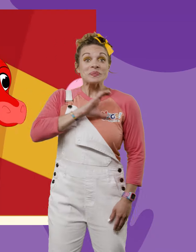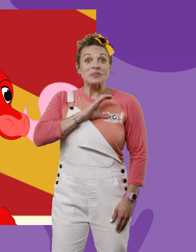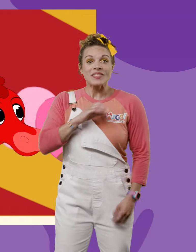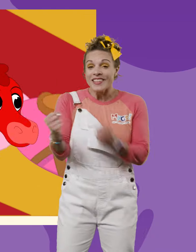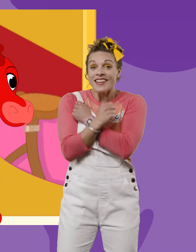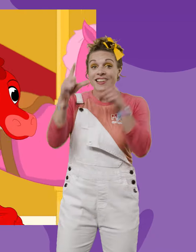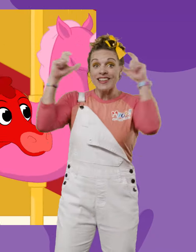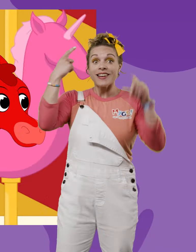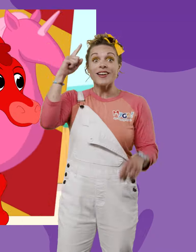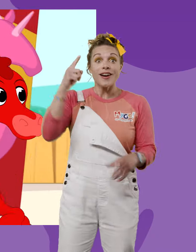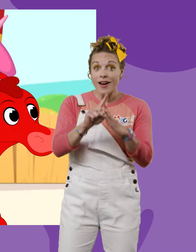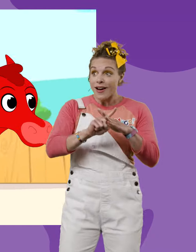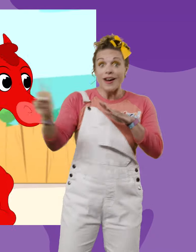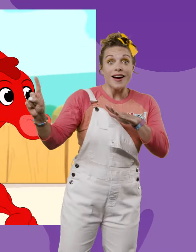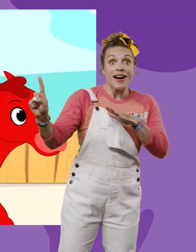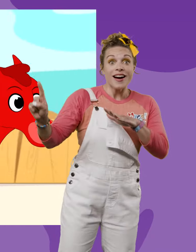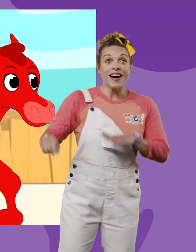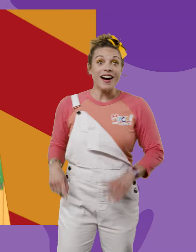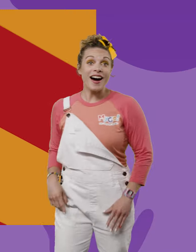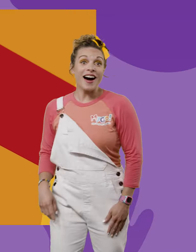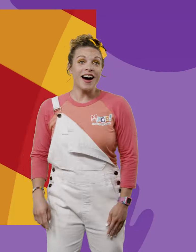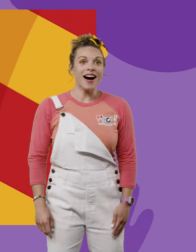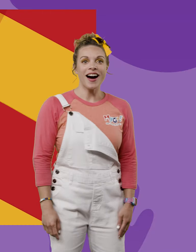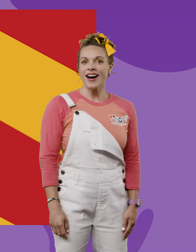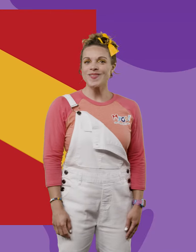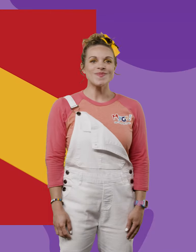Cubby, hug the bandits to escape!